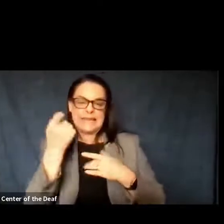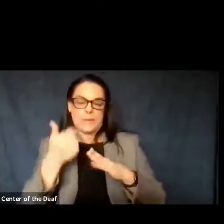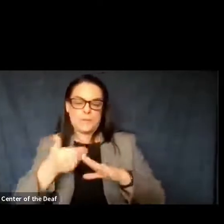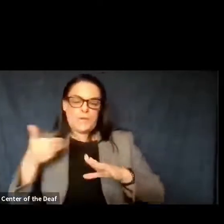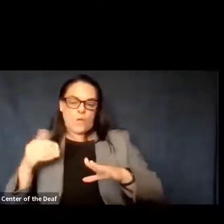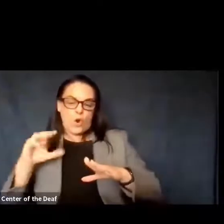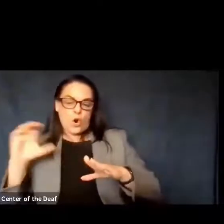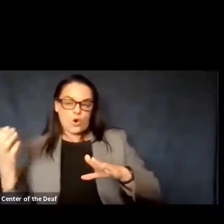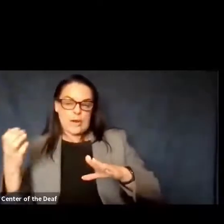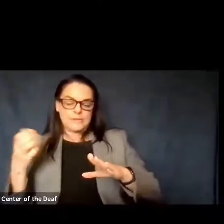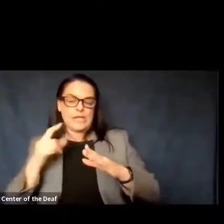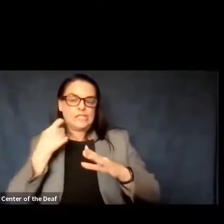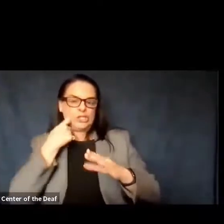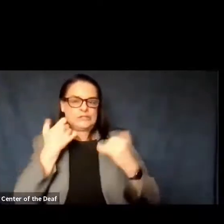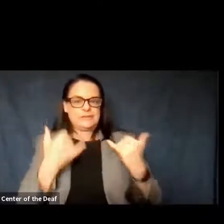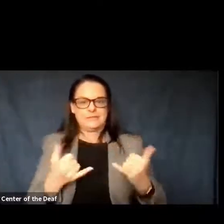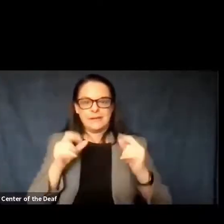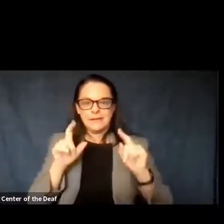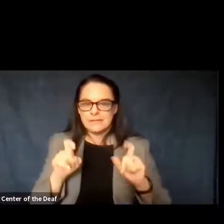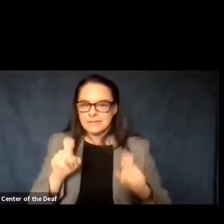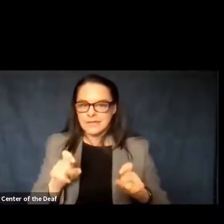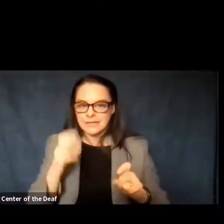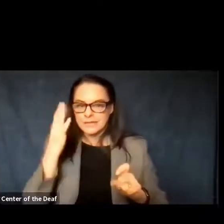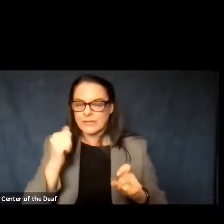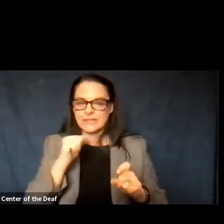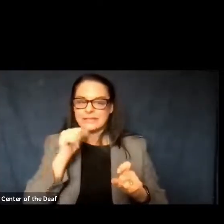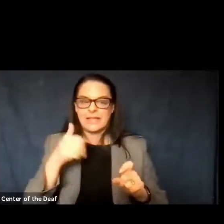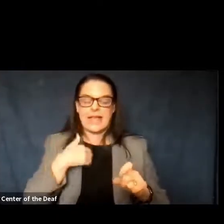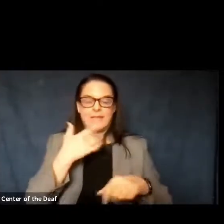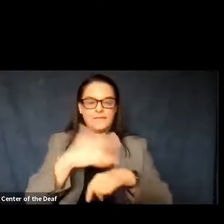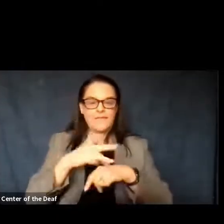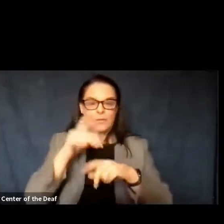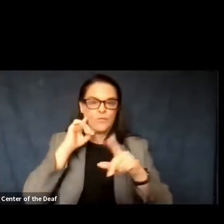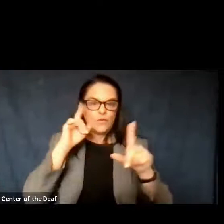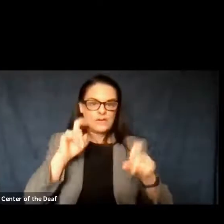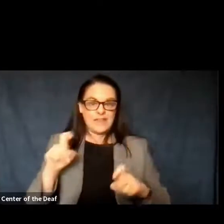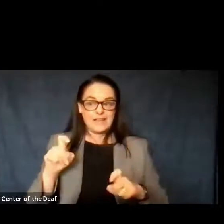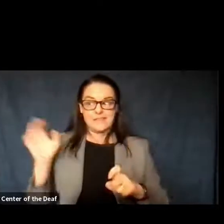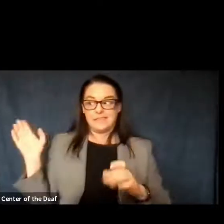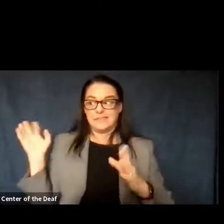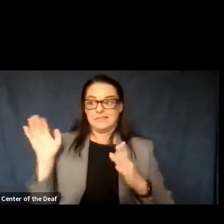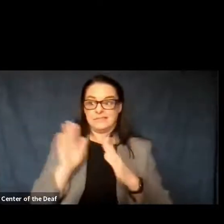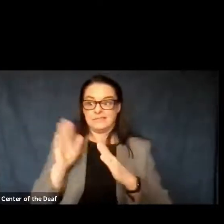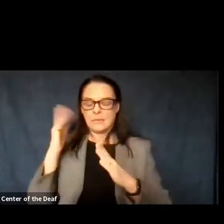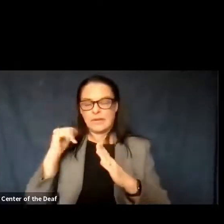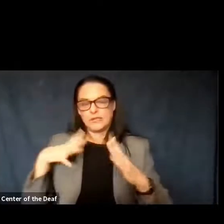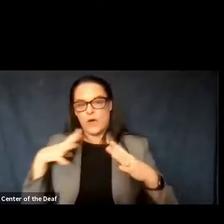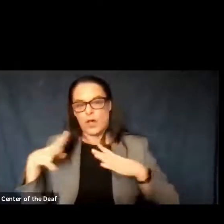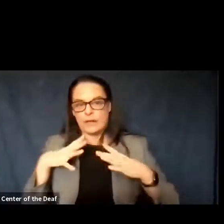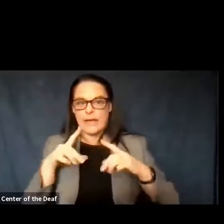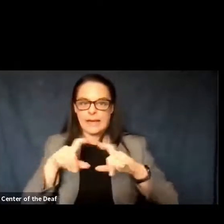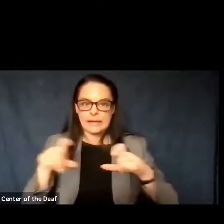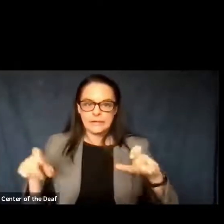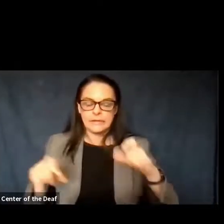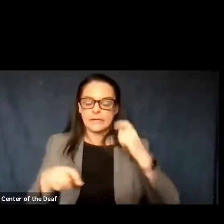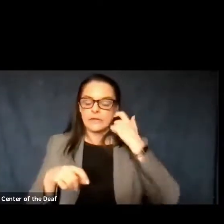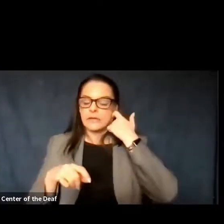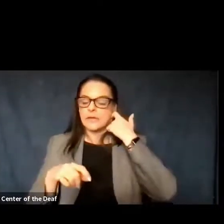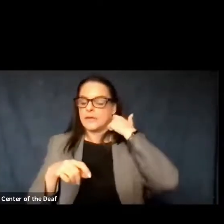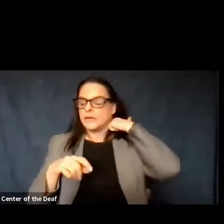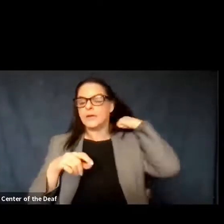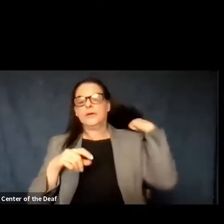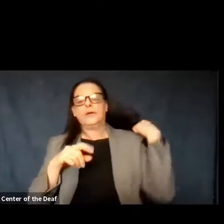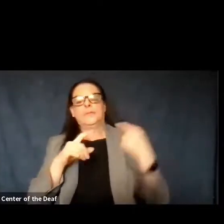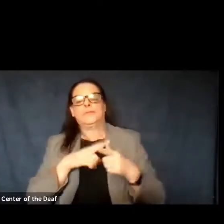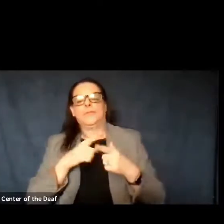just starting to get tested because of, again, lack of availability for testing and us getting results in. And then, for New Year's,